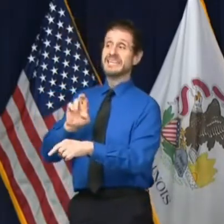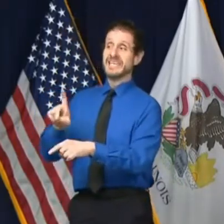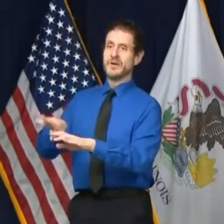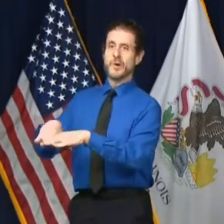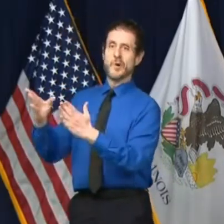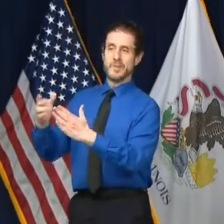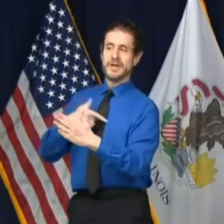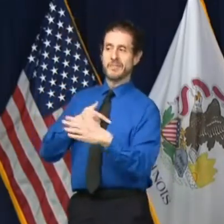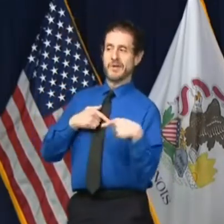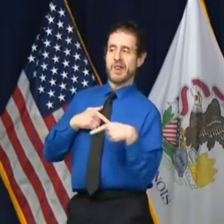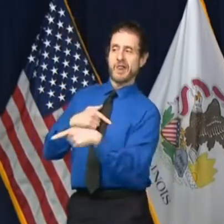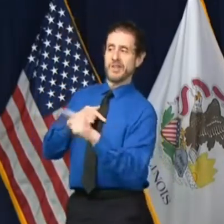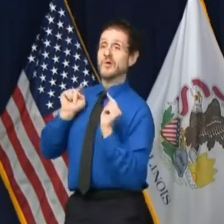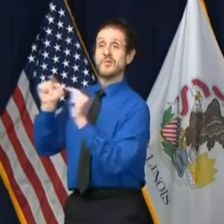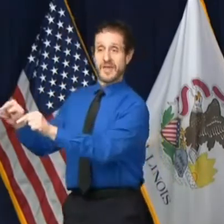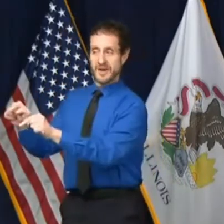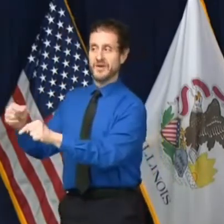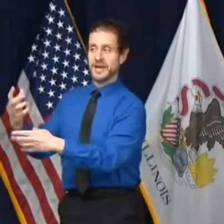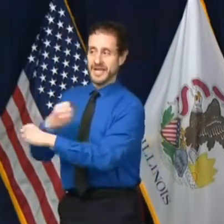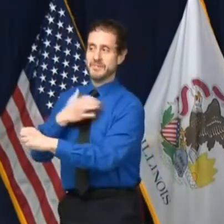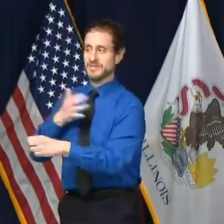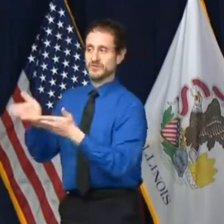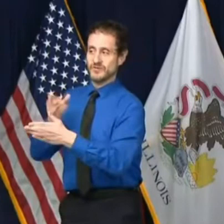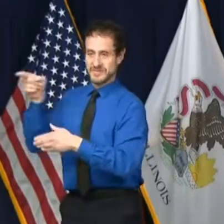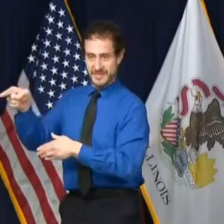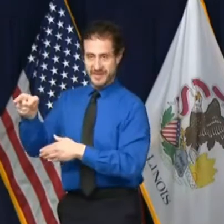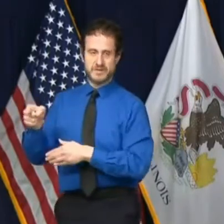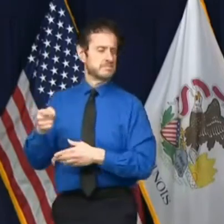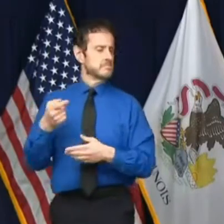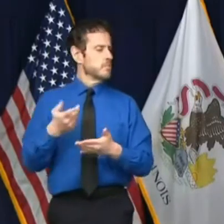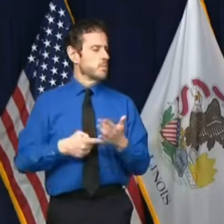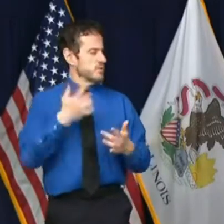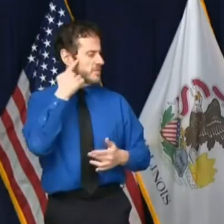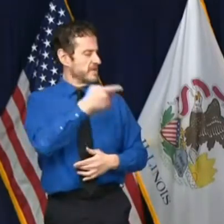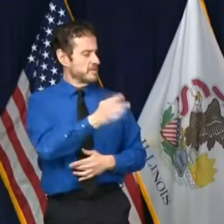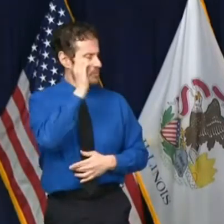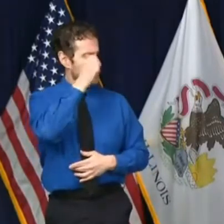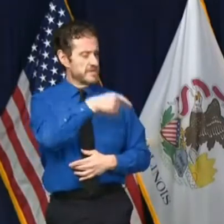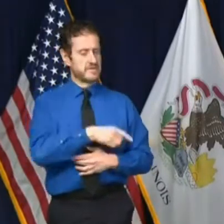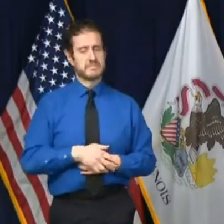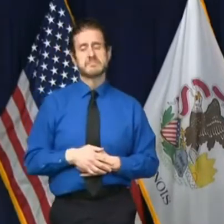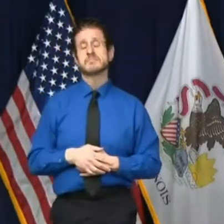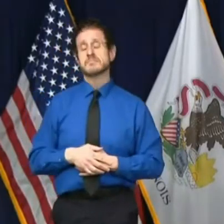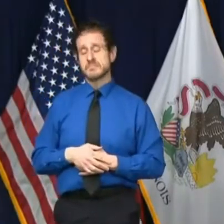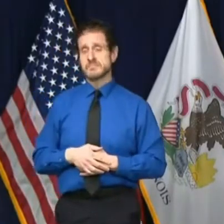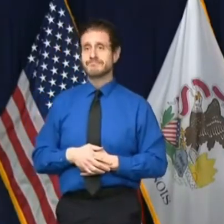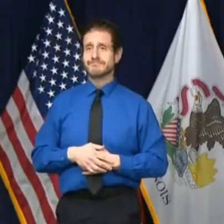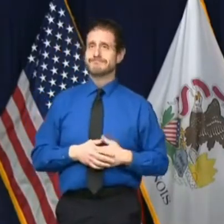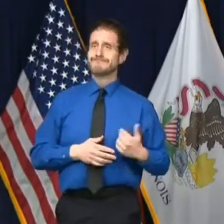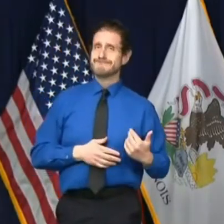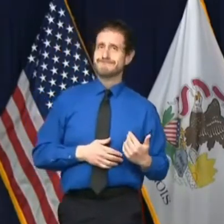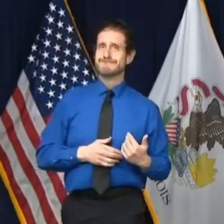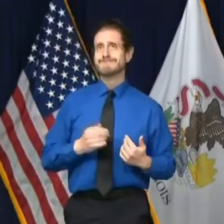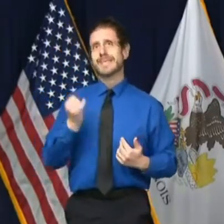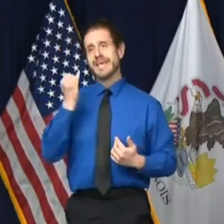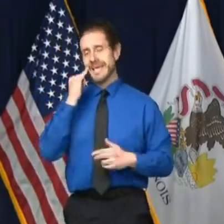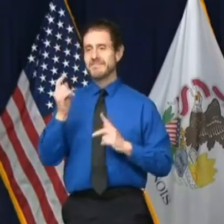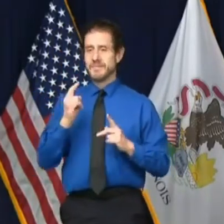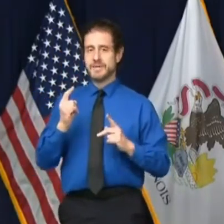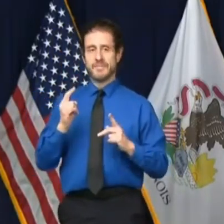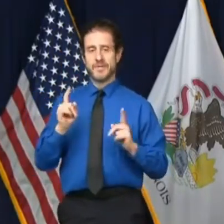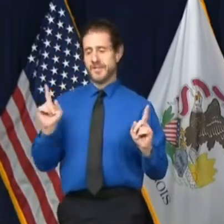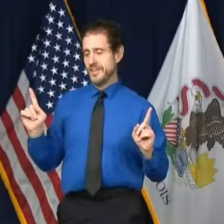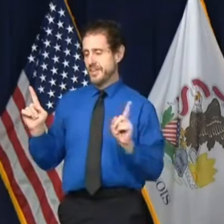here? Your reaction to that? Again, I think, to the extent that people are not social